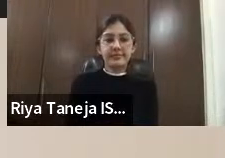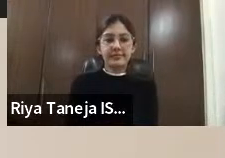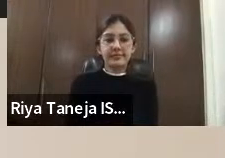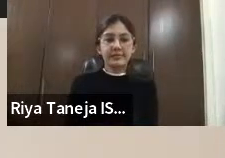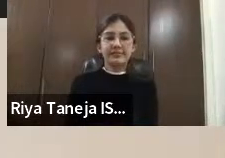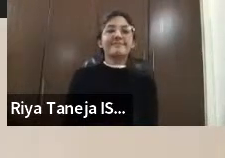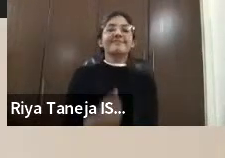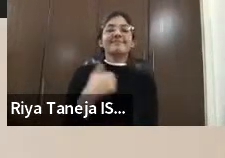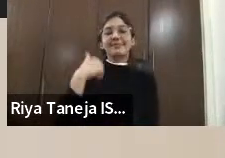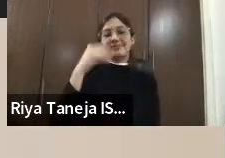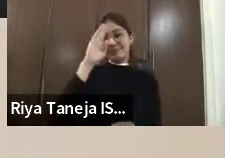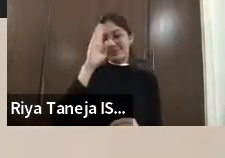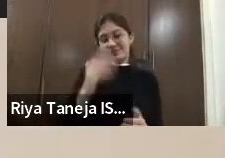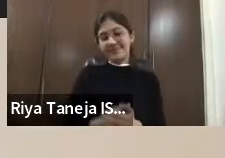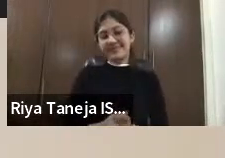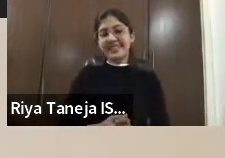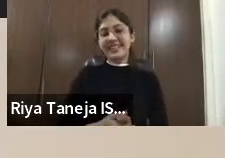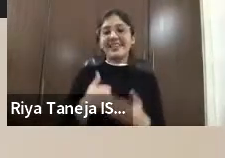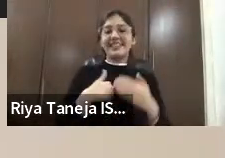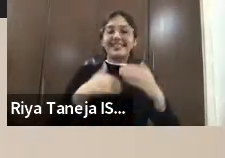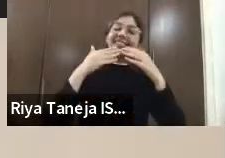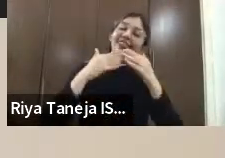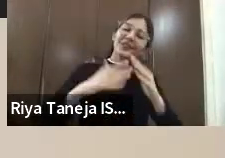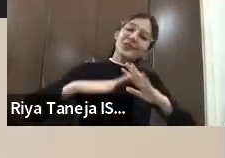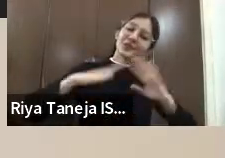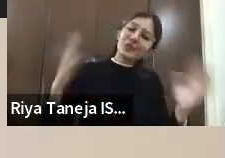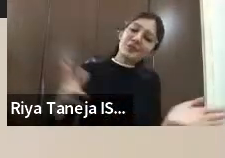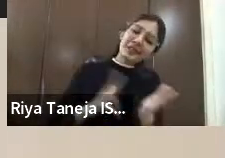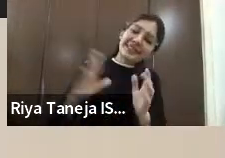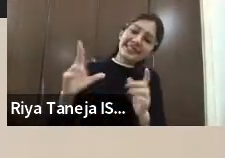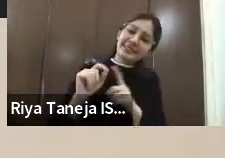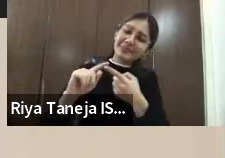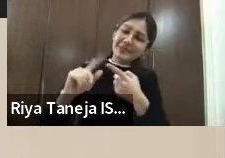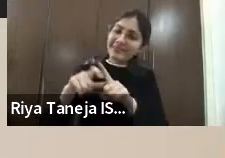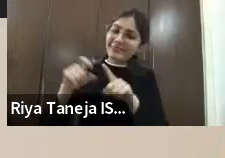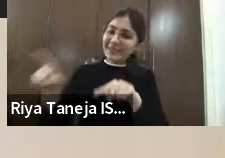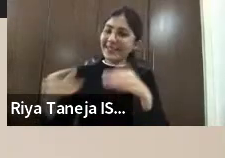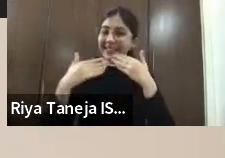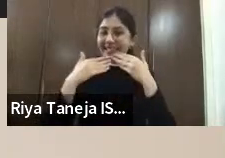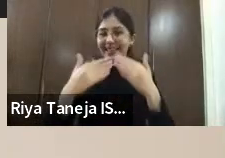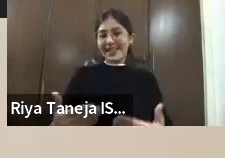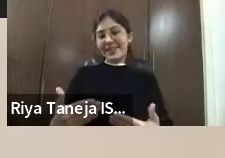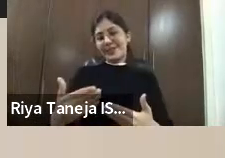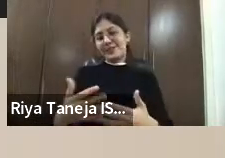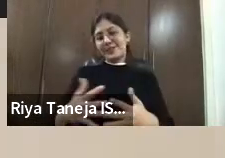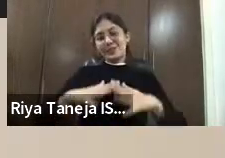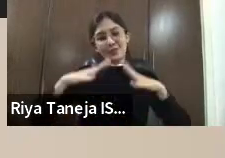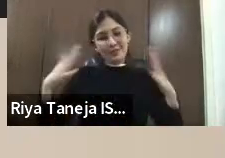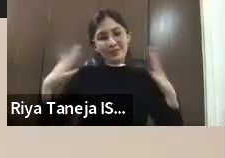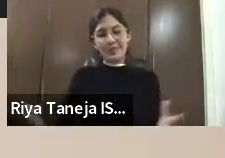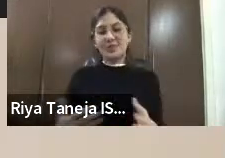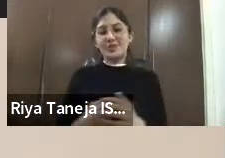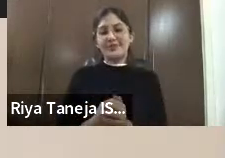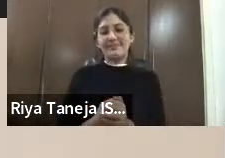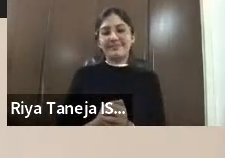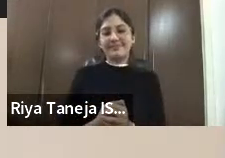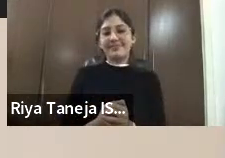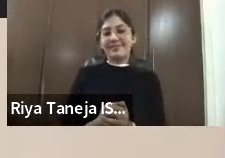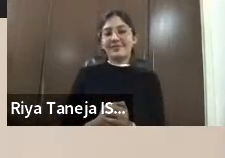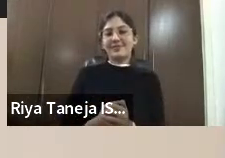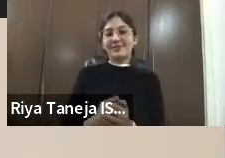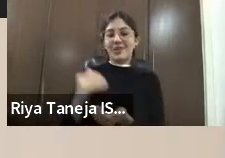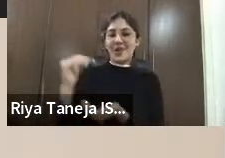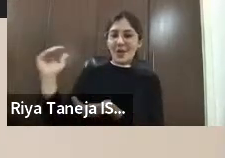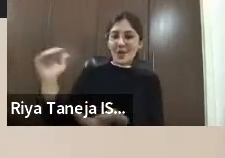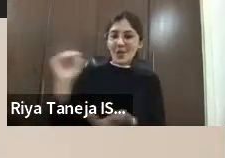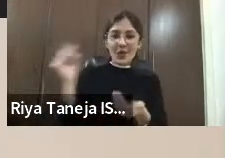My heartfelt thanks to the National Center for Promotion of Employment of Disabled People for awarding